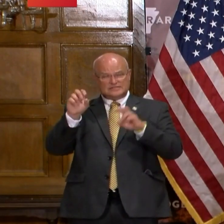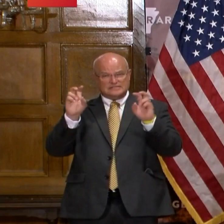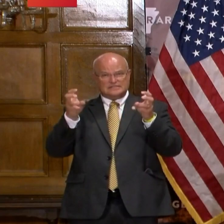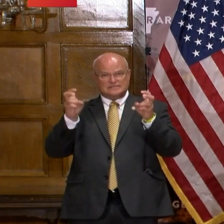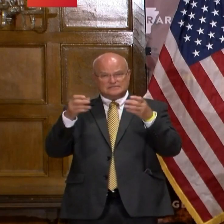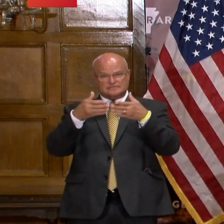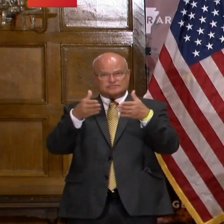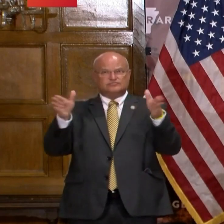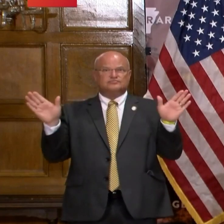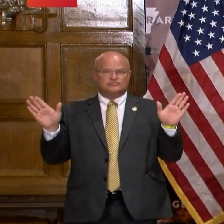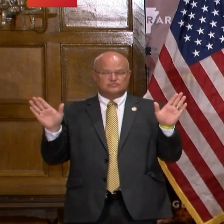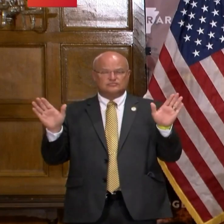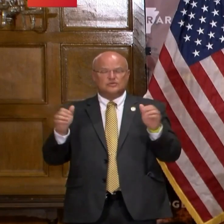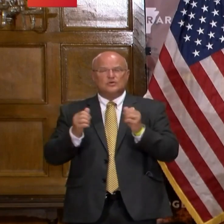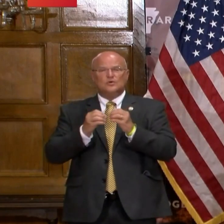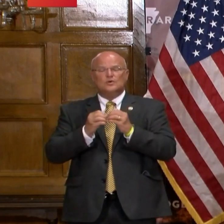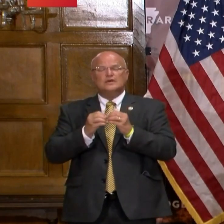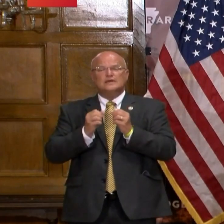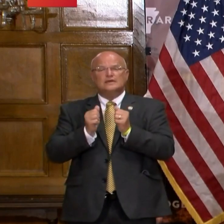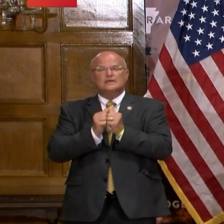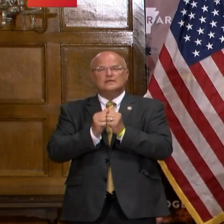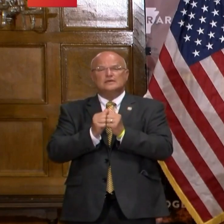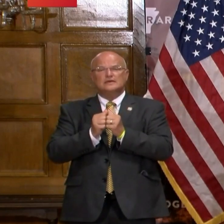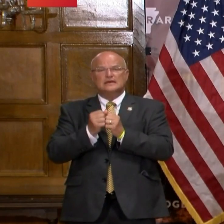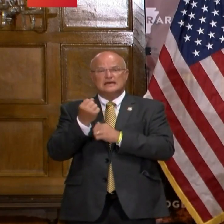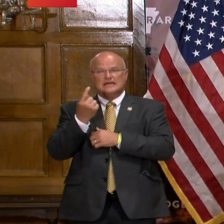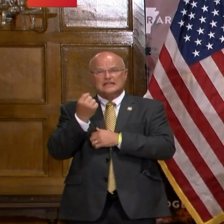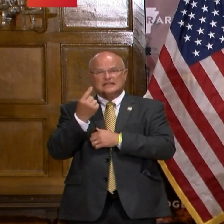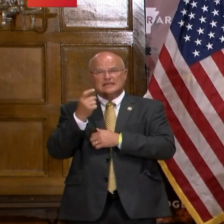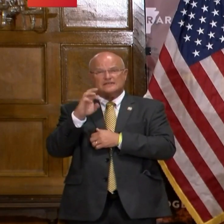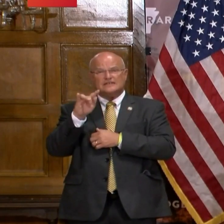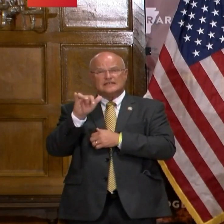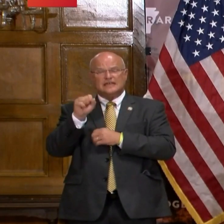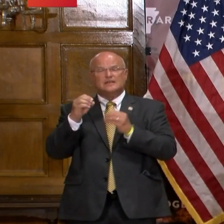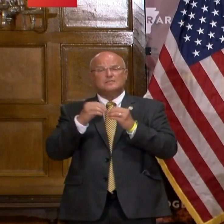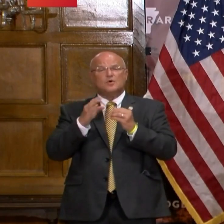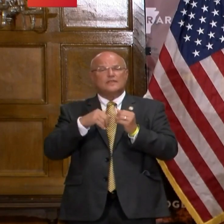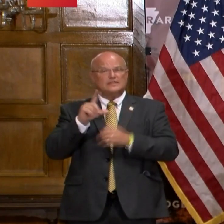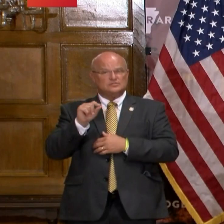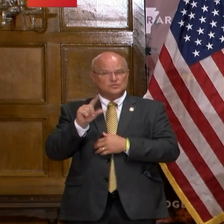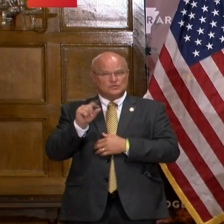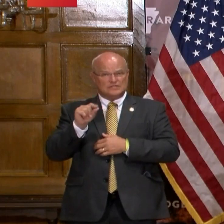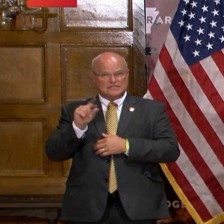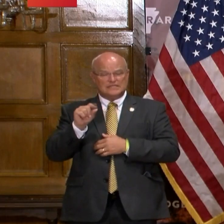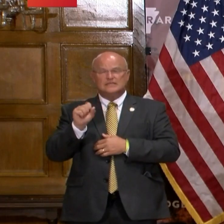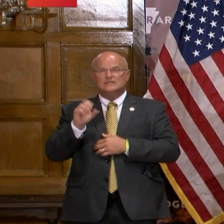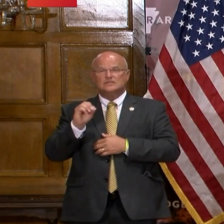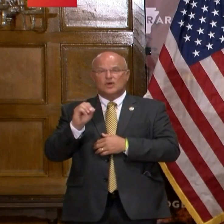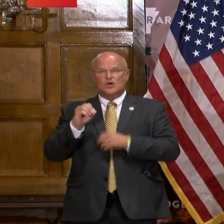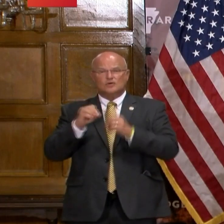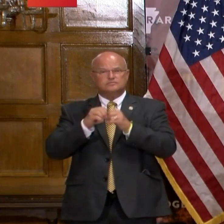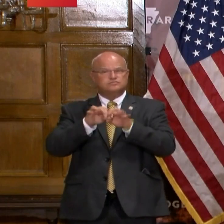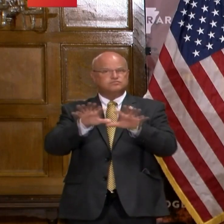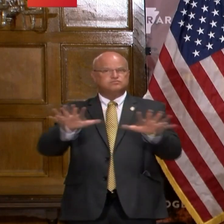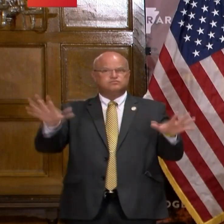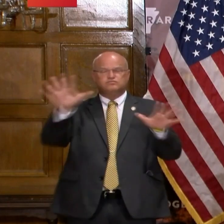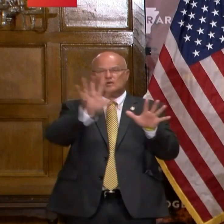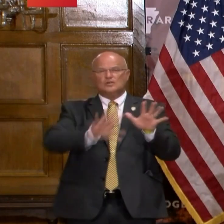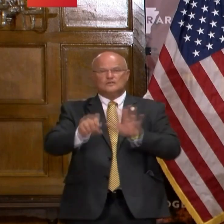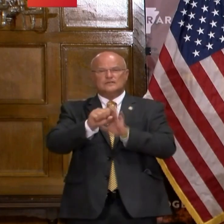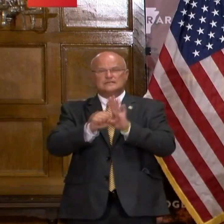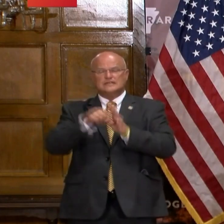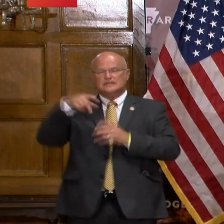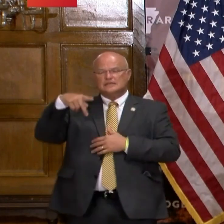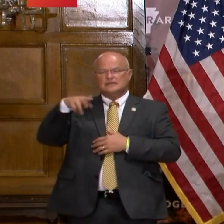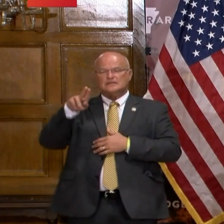very broadly with 11 counties having more than 20 cases, and so they're spread out, with